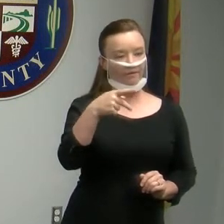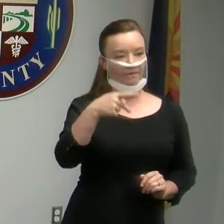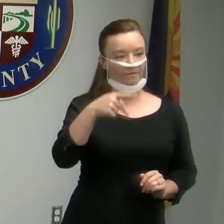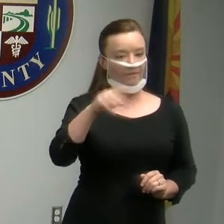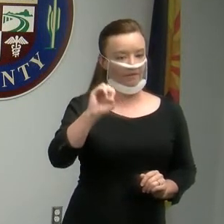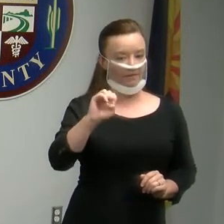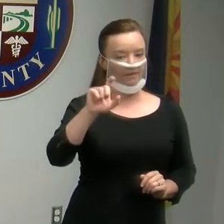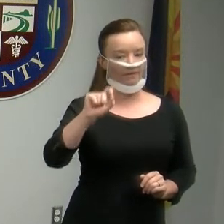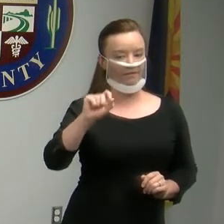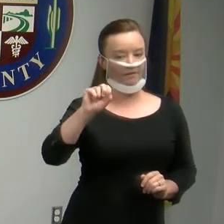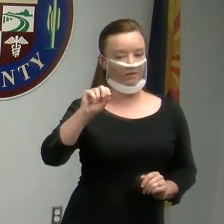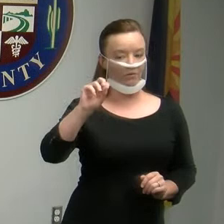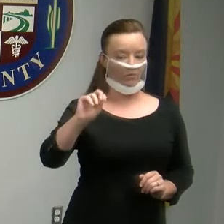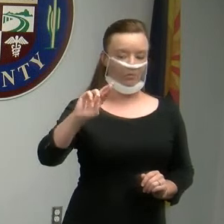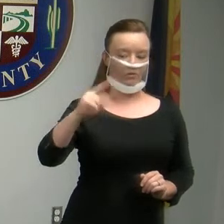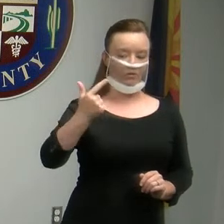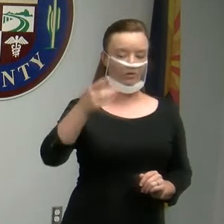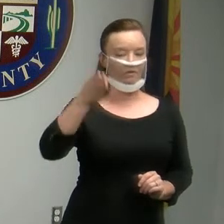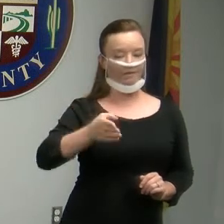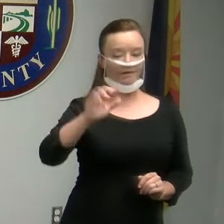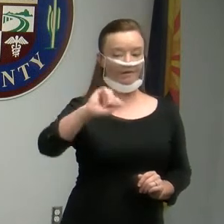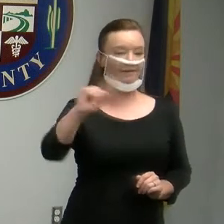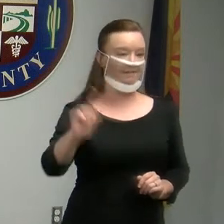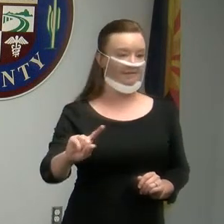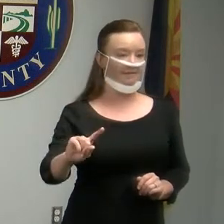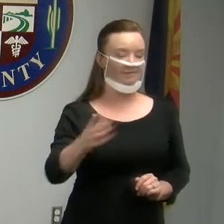actionppe.org/AZ. Thank you.